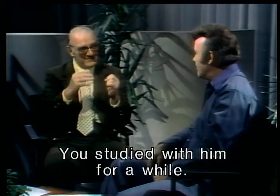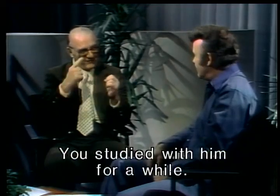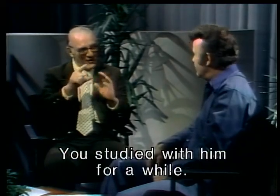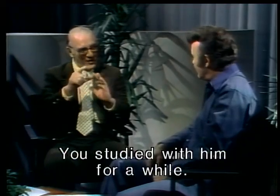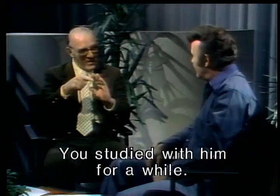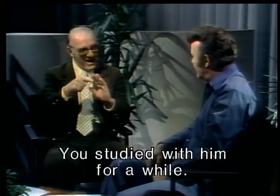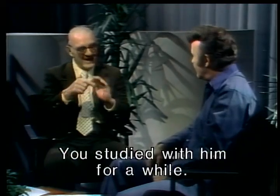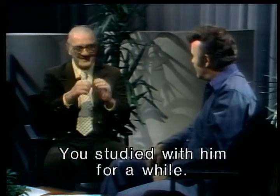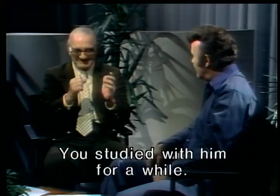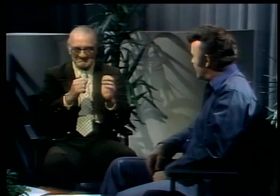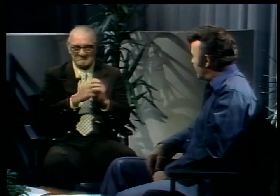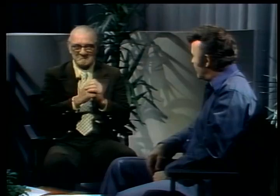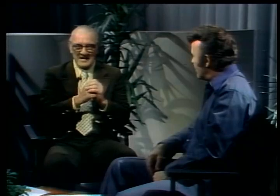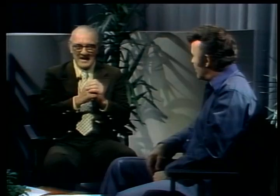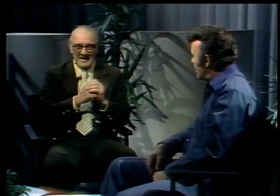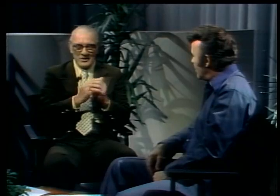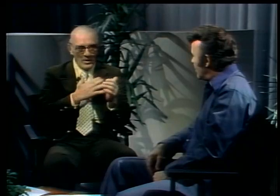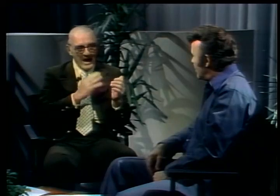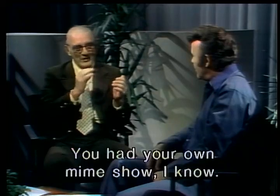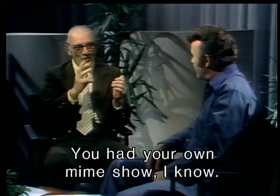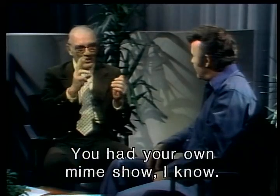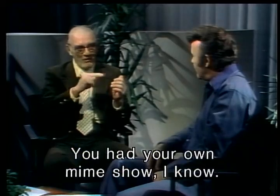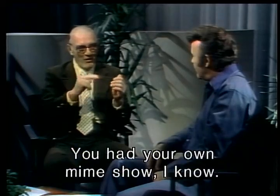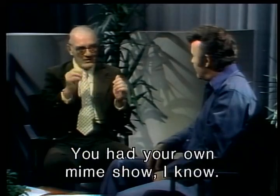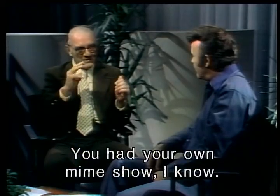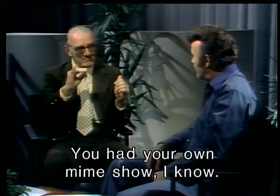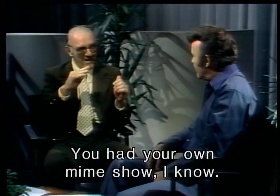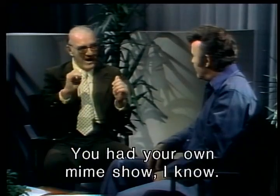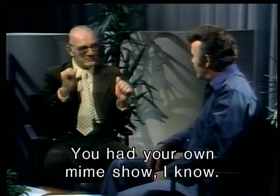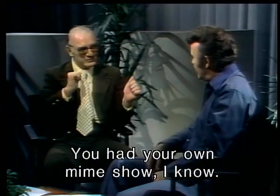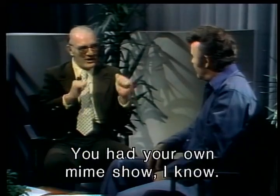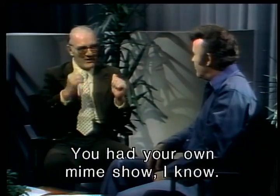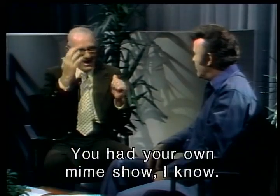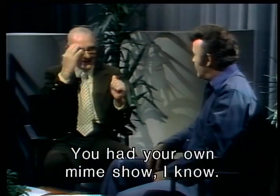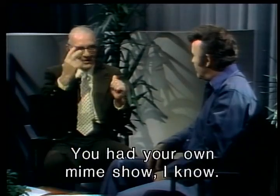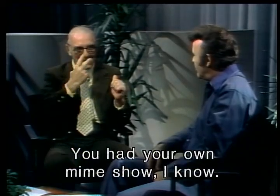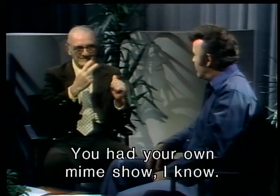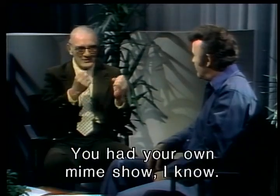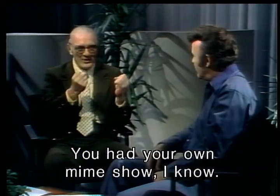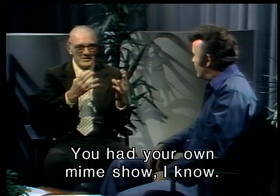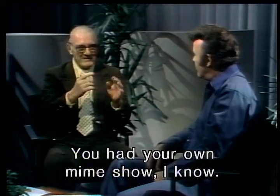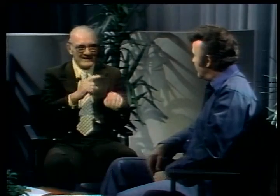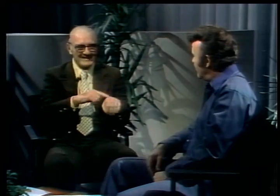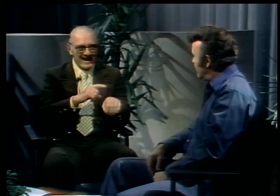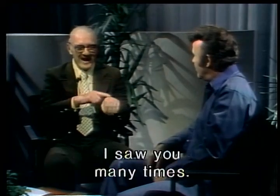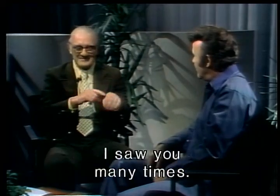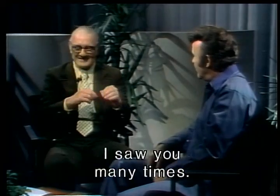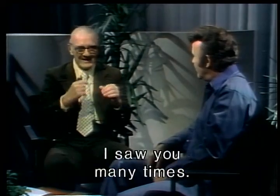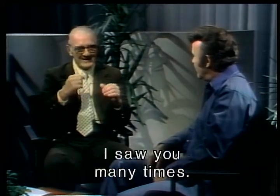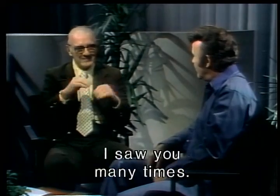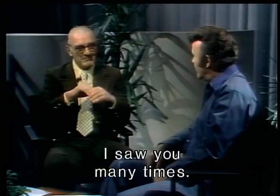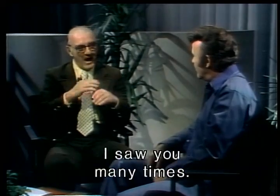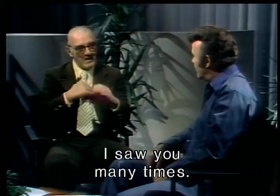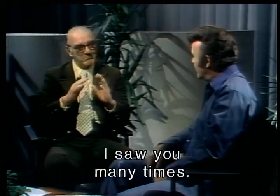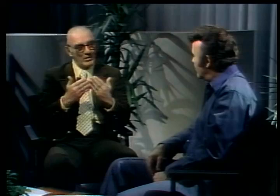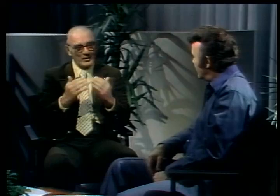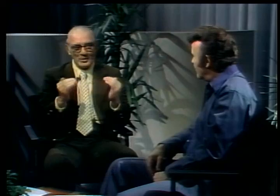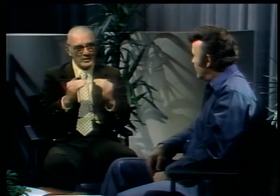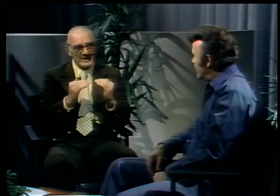for a while. You had your own mime, so I know I saw you many times, and in my book you were the